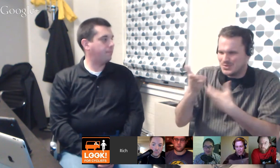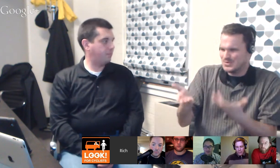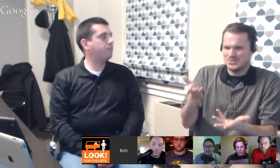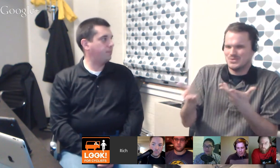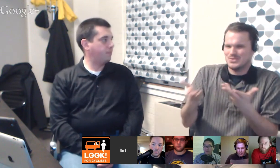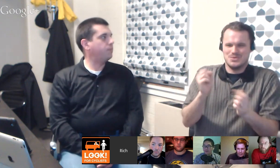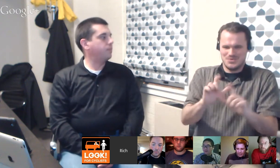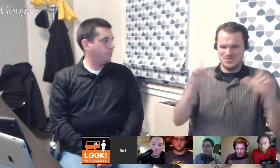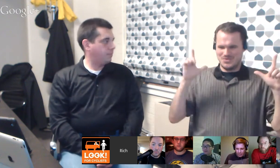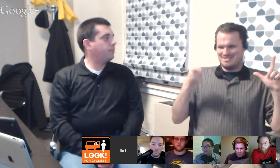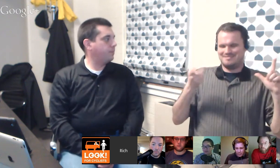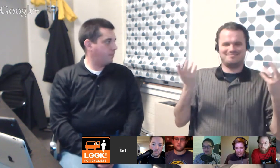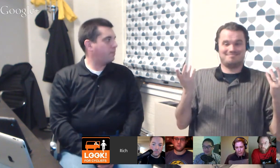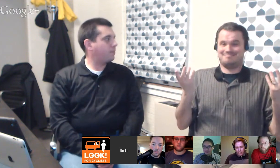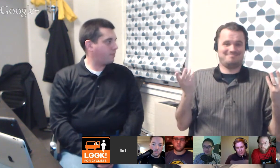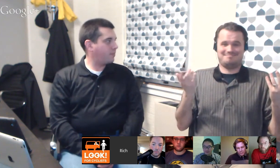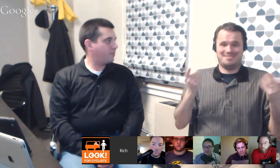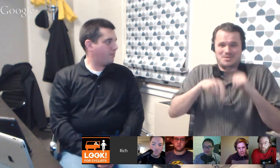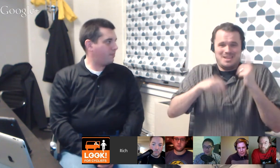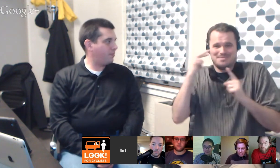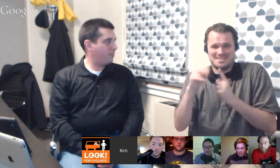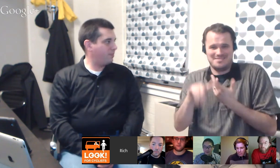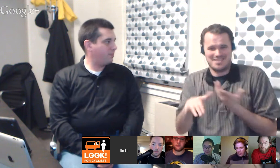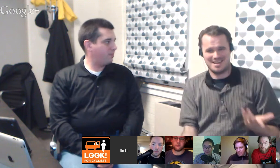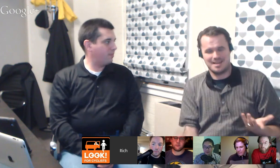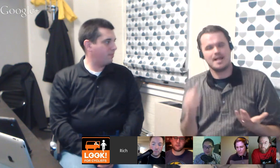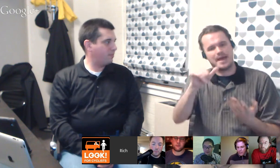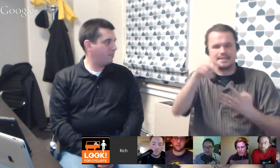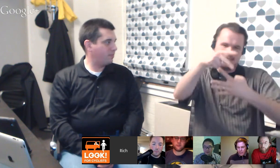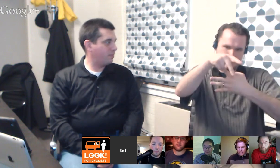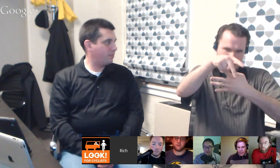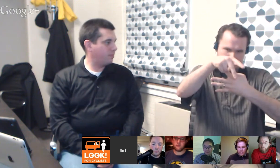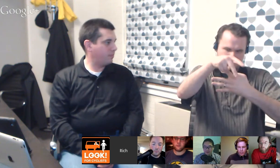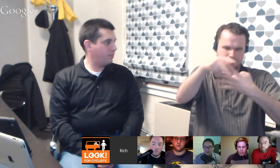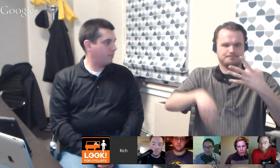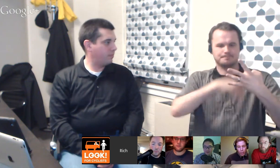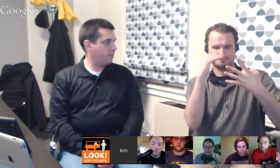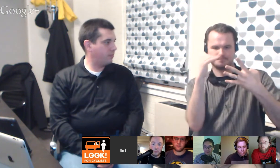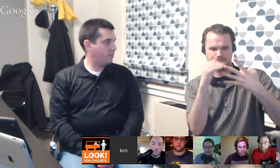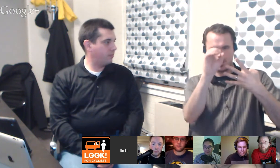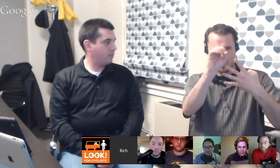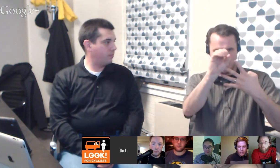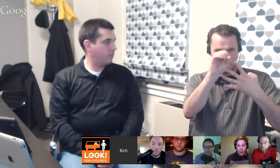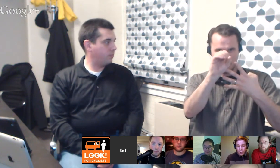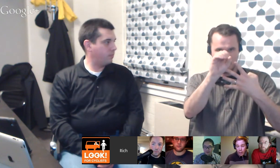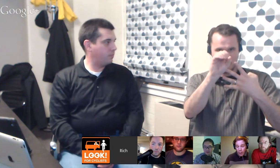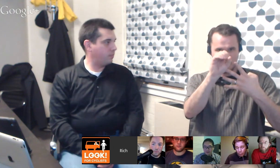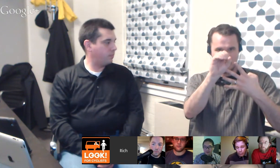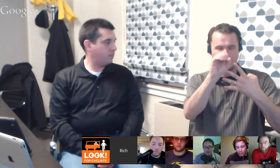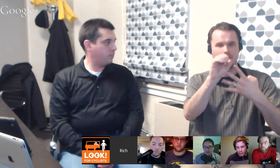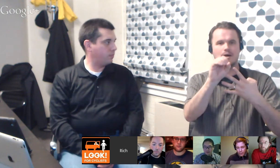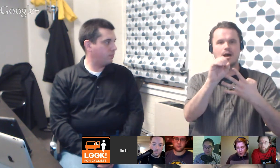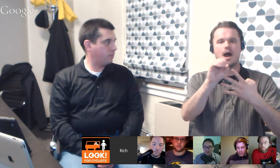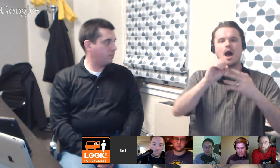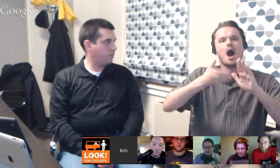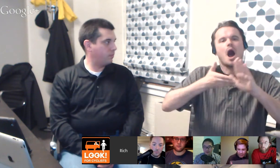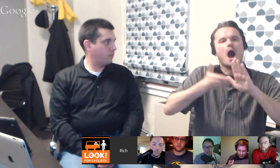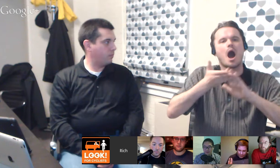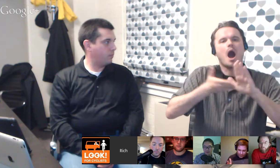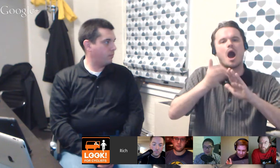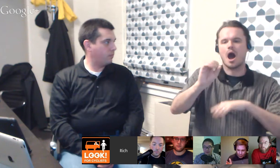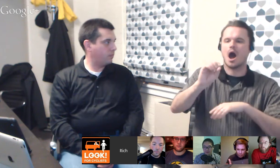in, and maybe that's not perceivable. So that's the P part. Next part is O, which is operable. So